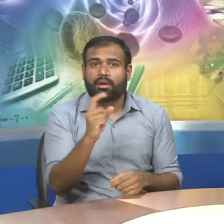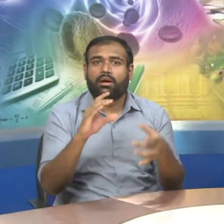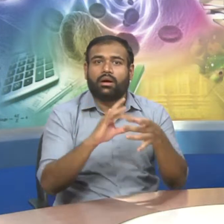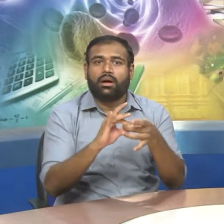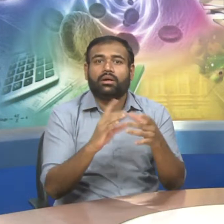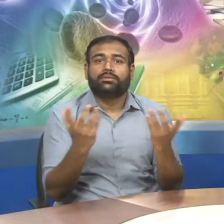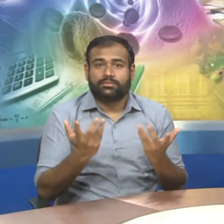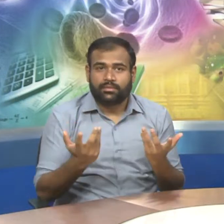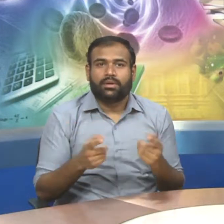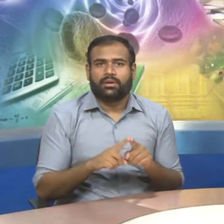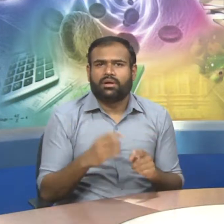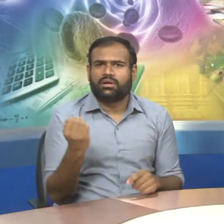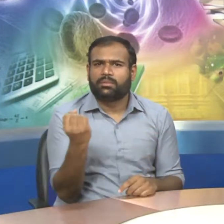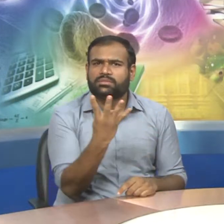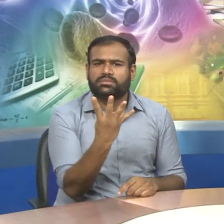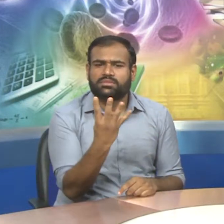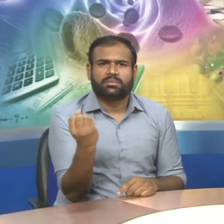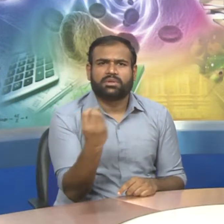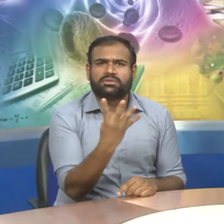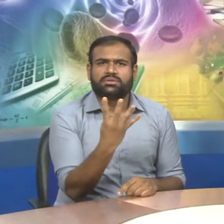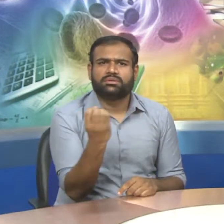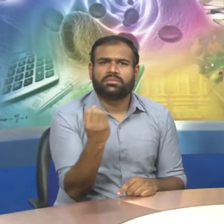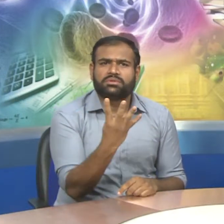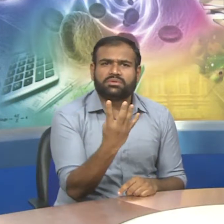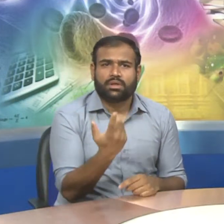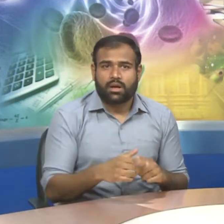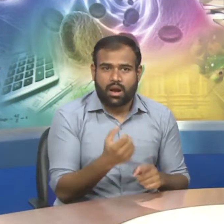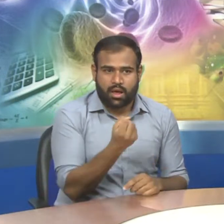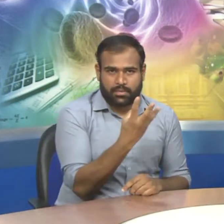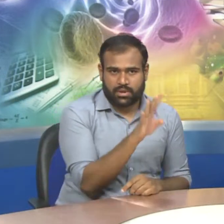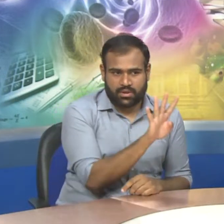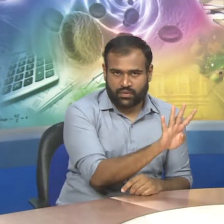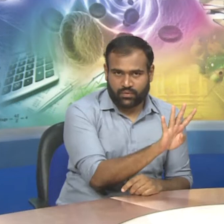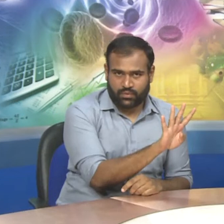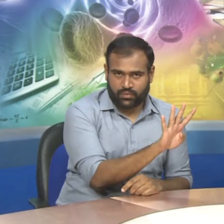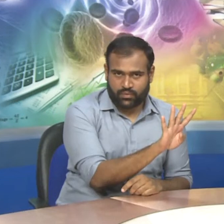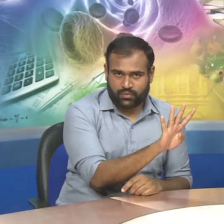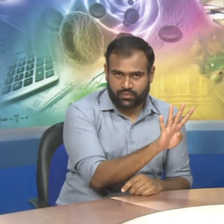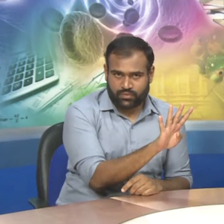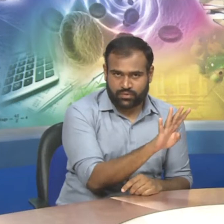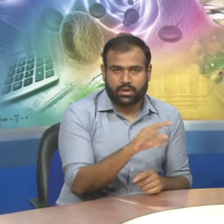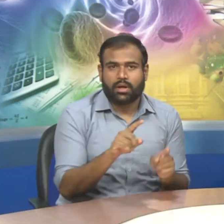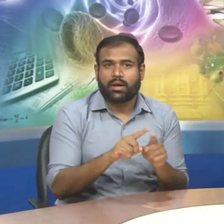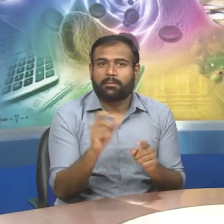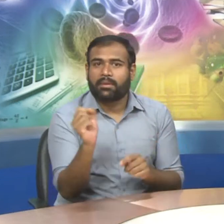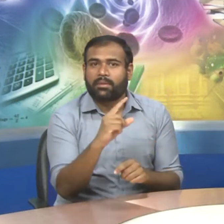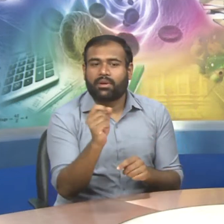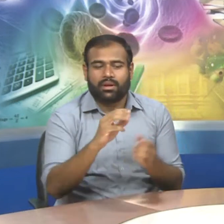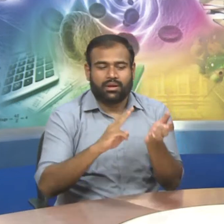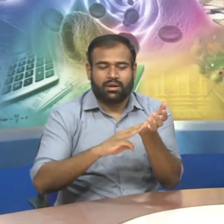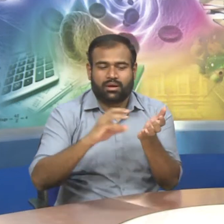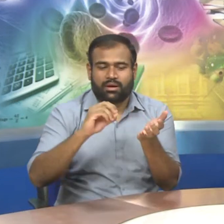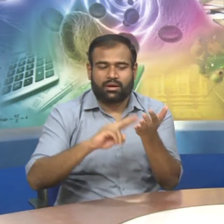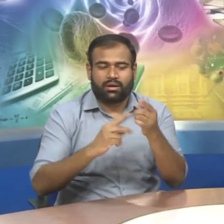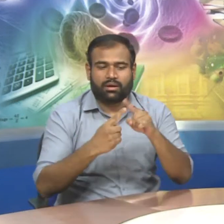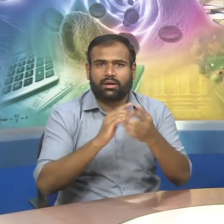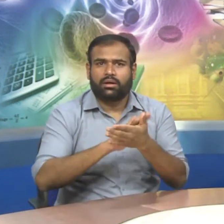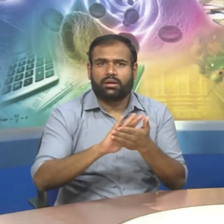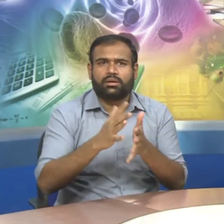Now here you can see number plus month. It create 4 months. This is